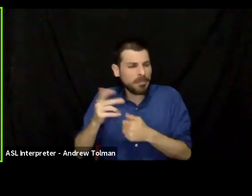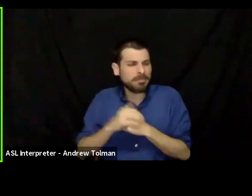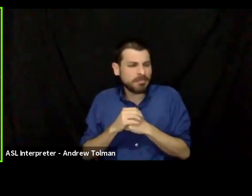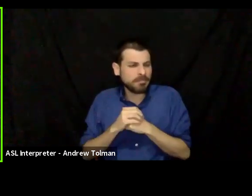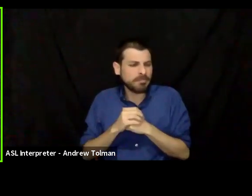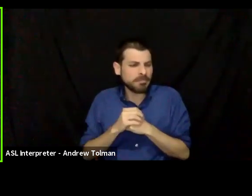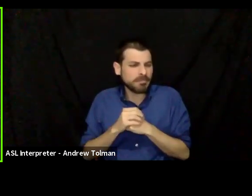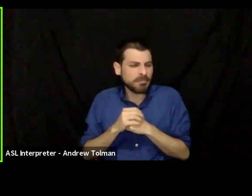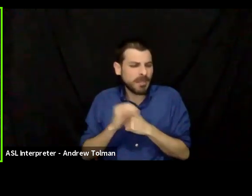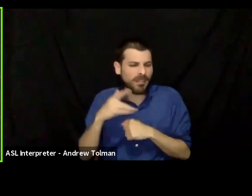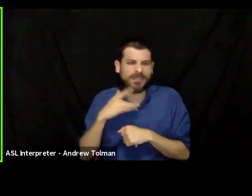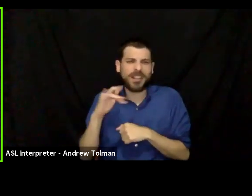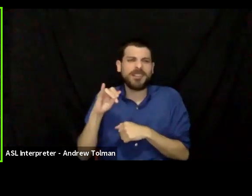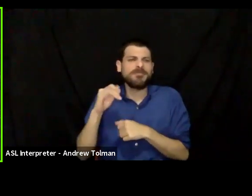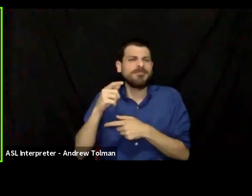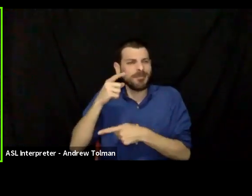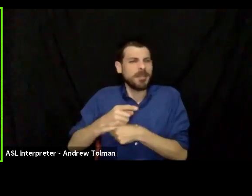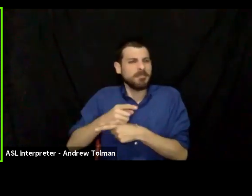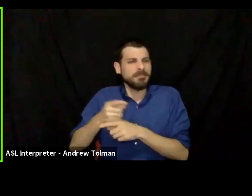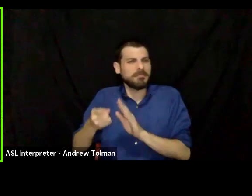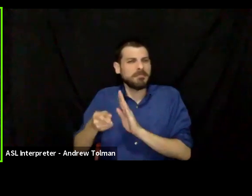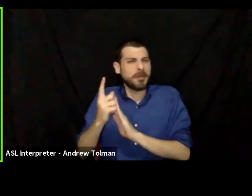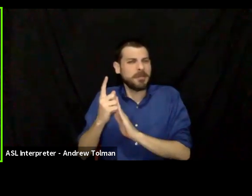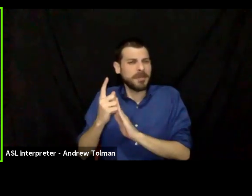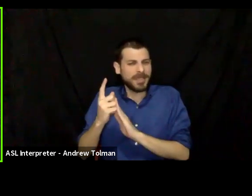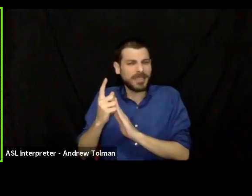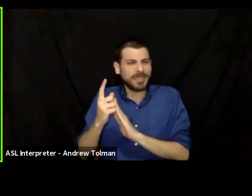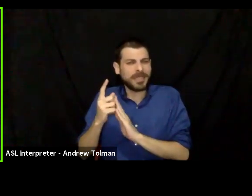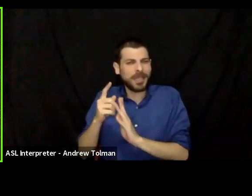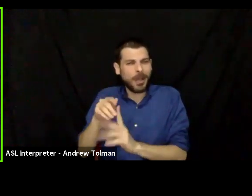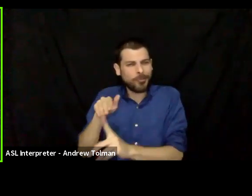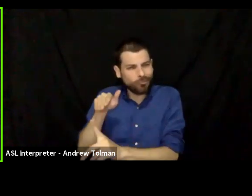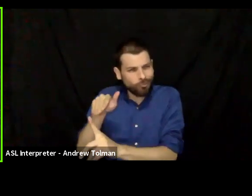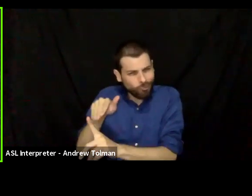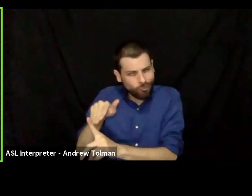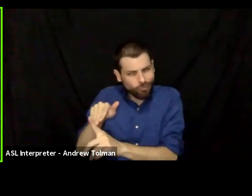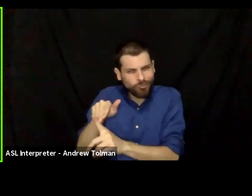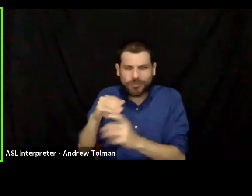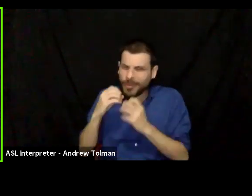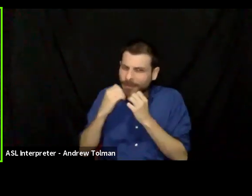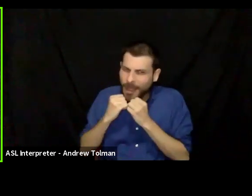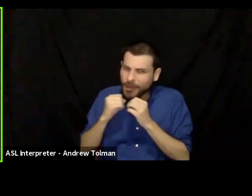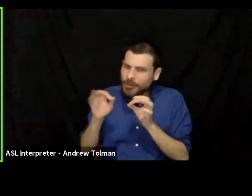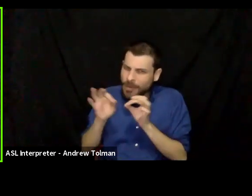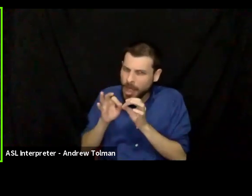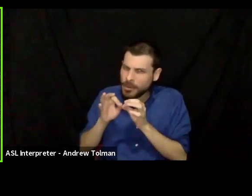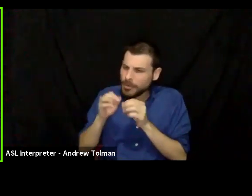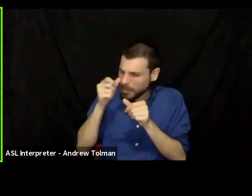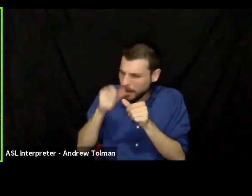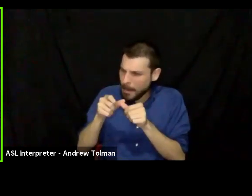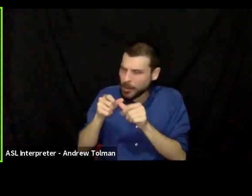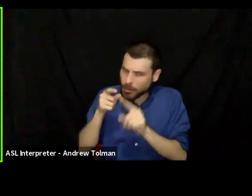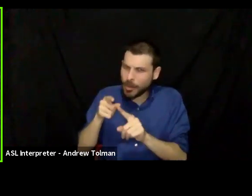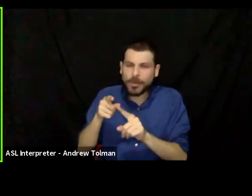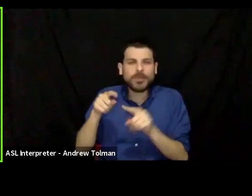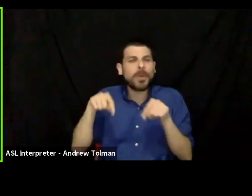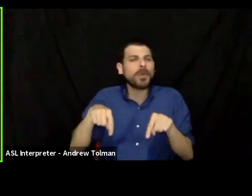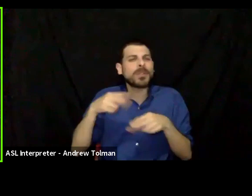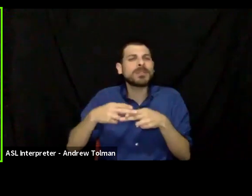at the right moment and made sure to remind him of his value. So the song is called The Prince.